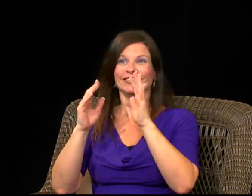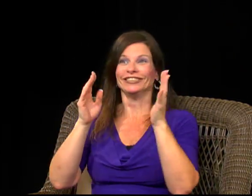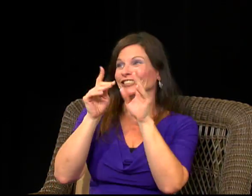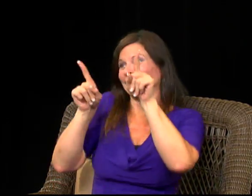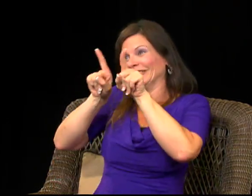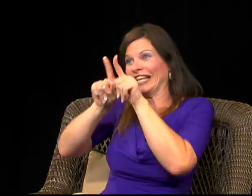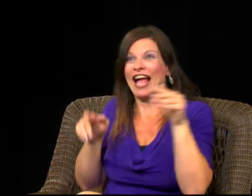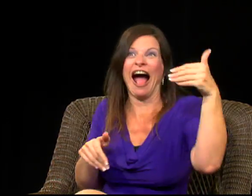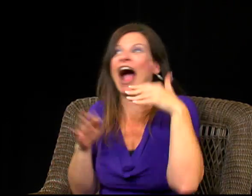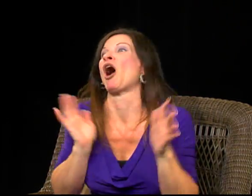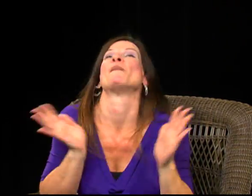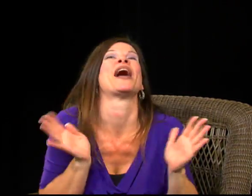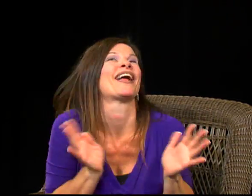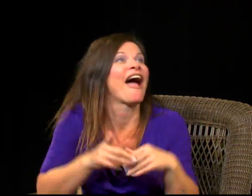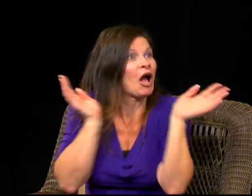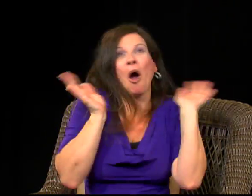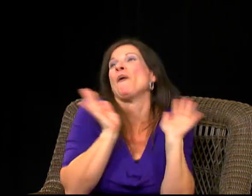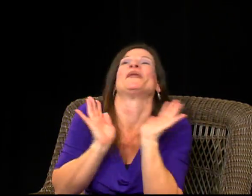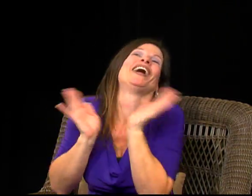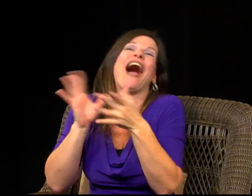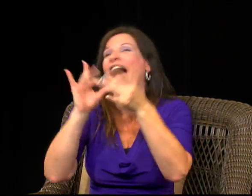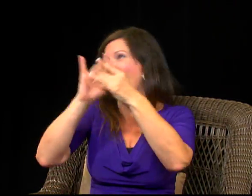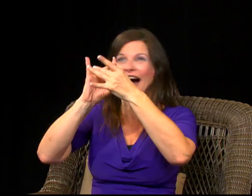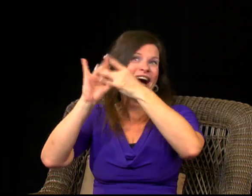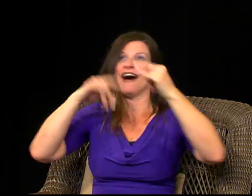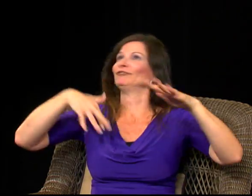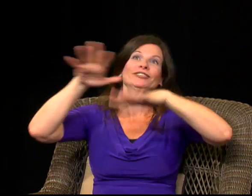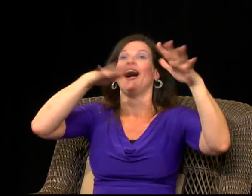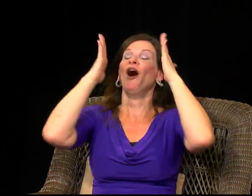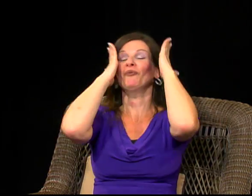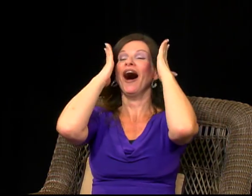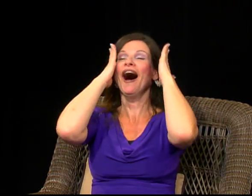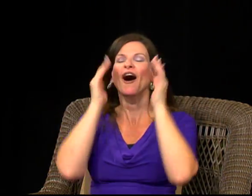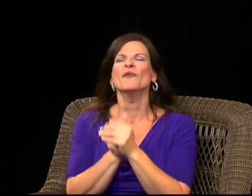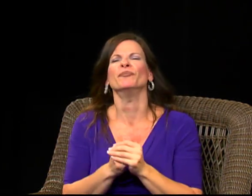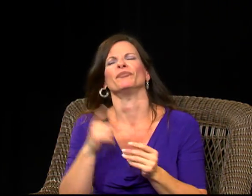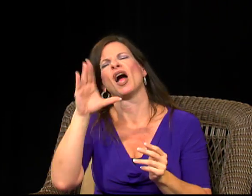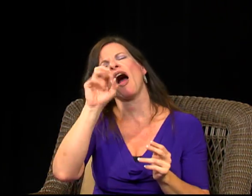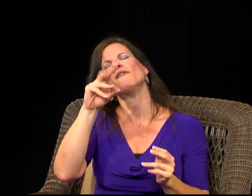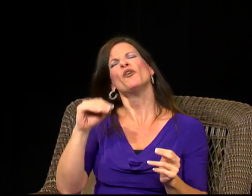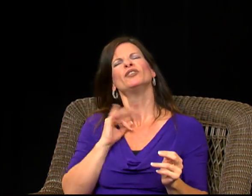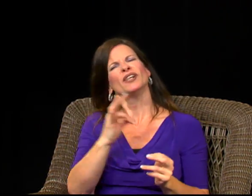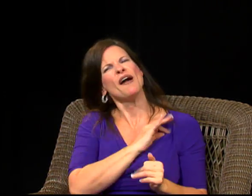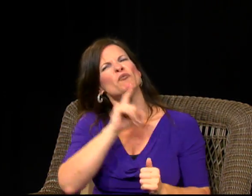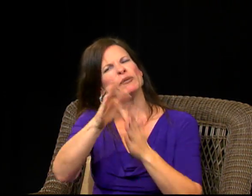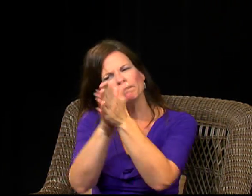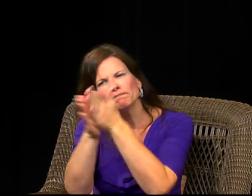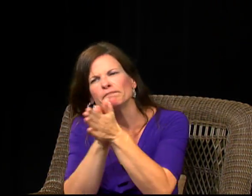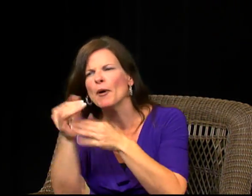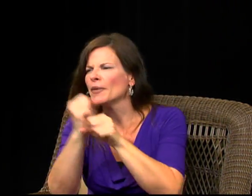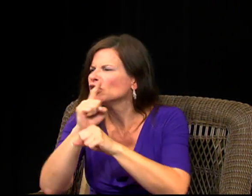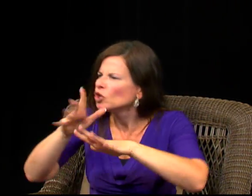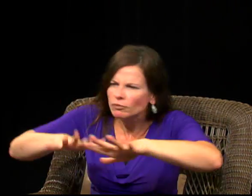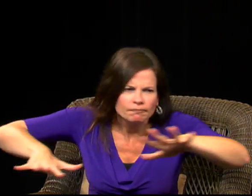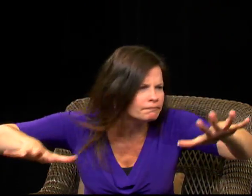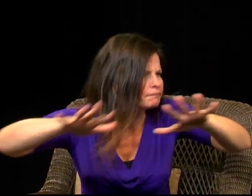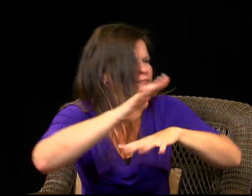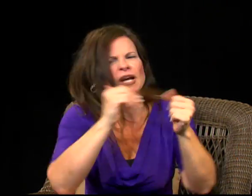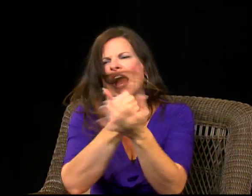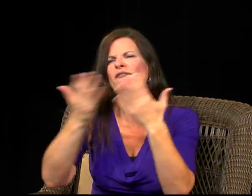not DeMarco. It's so amazing. He's such a star. Oh my God, wow! I just can't believe it." And I just felt like the